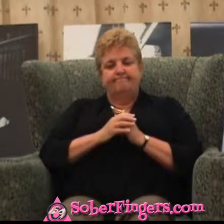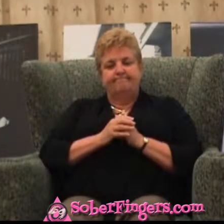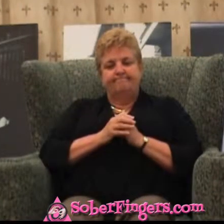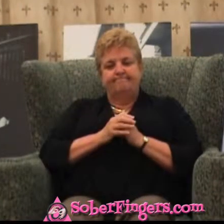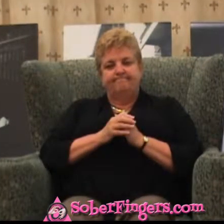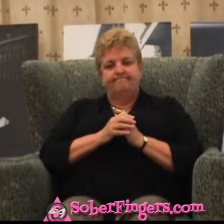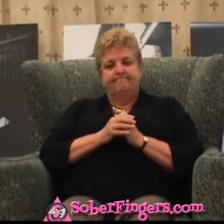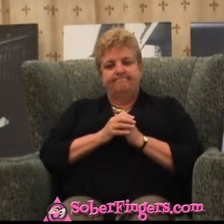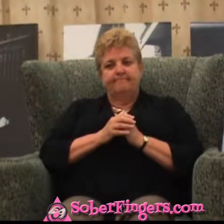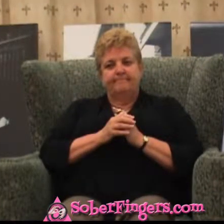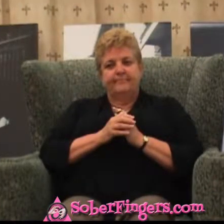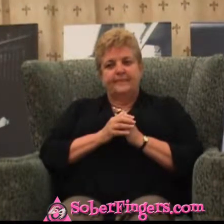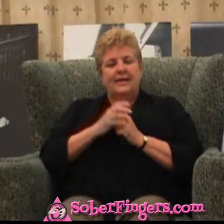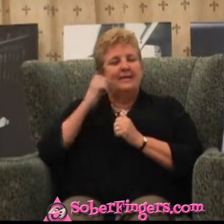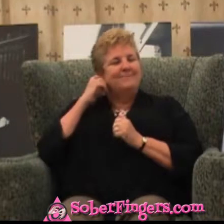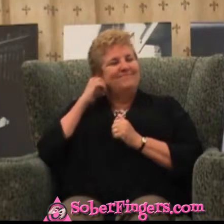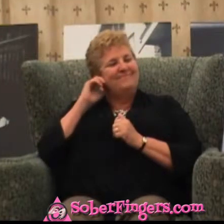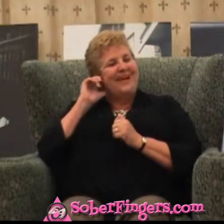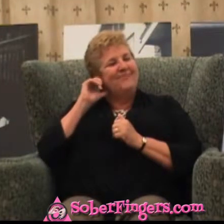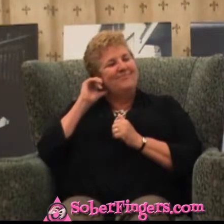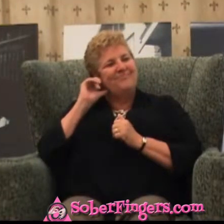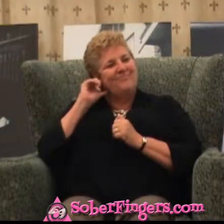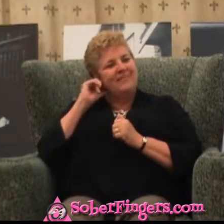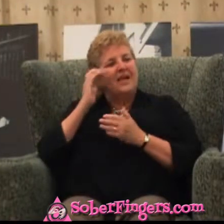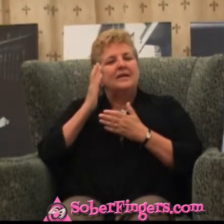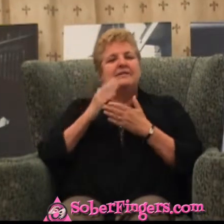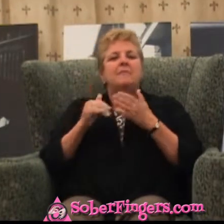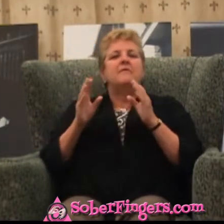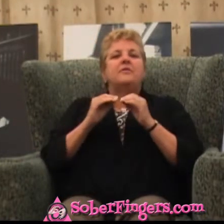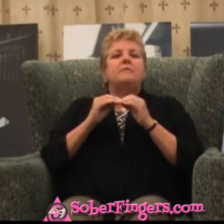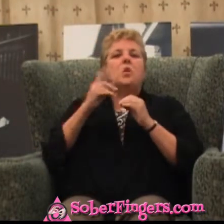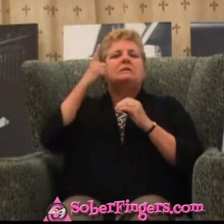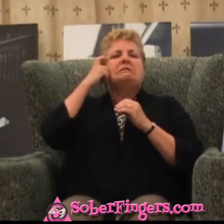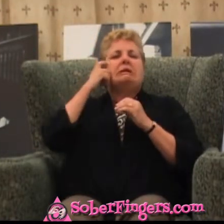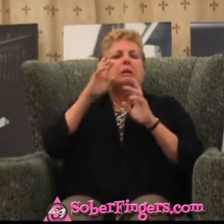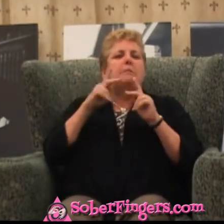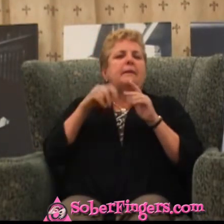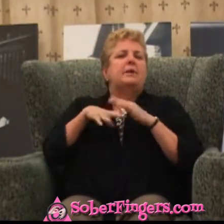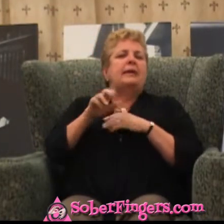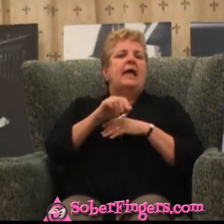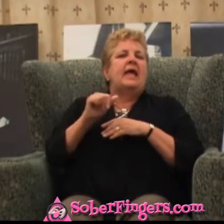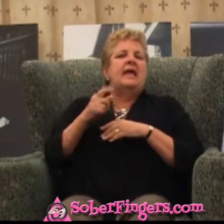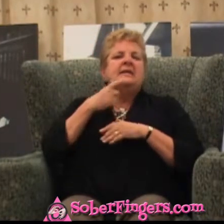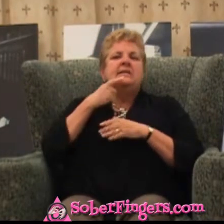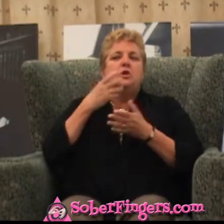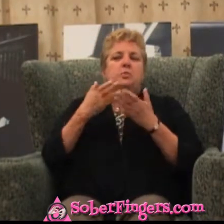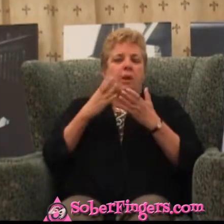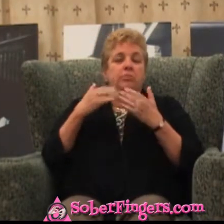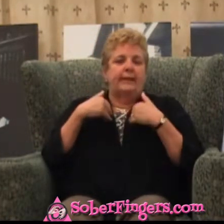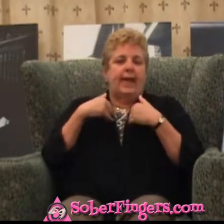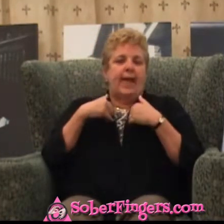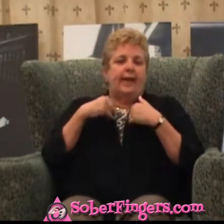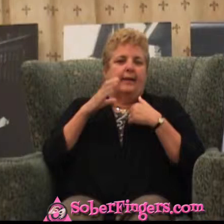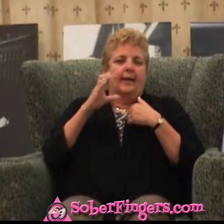Some of our more cynical members of Alcoholics Anonymous tell me that I was probably just suffering from a concussion. But